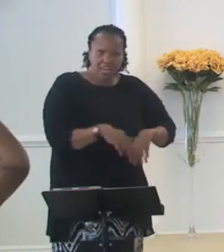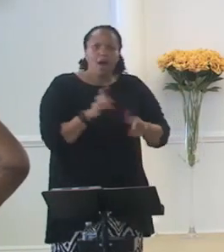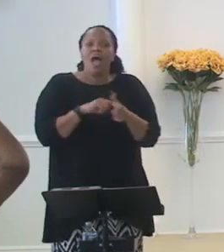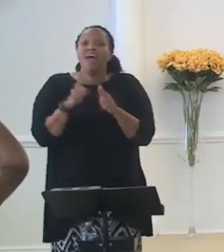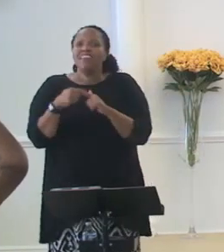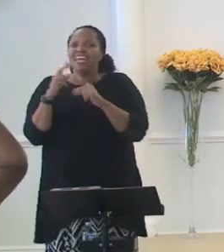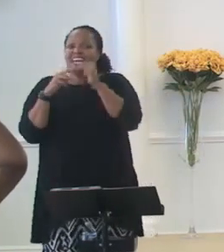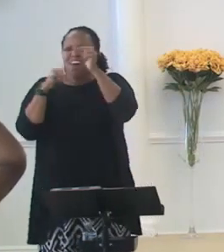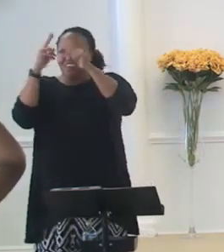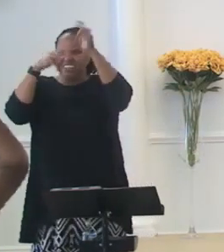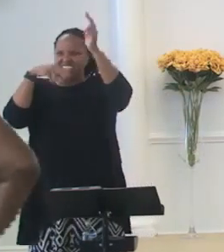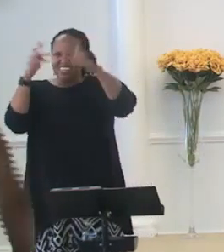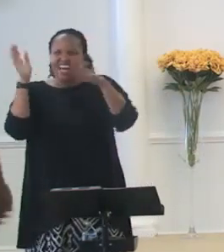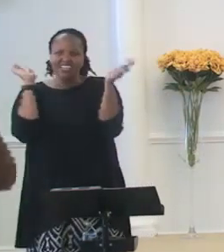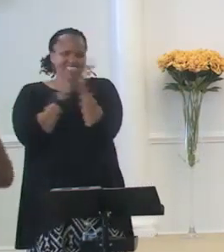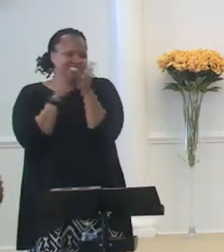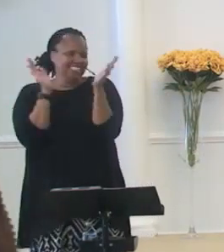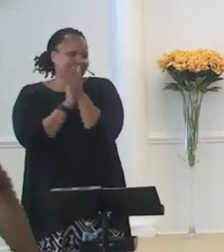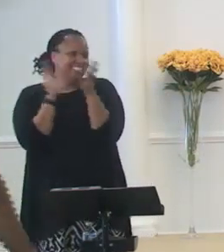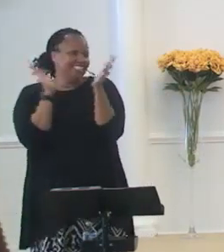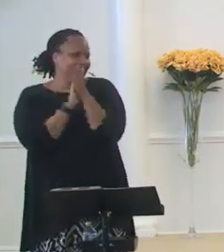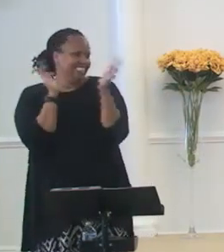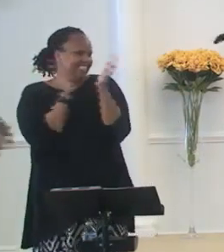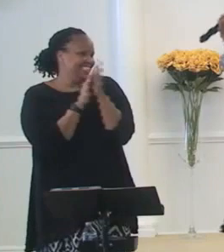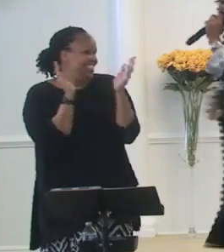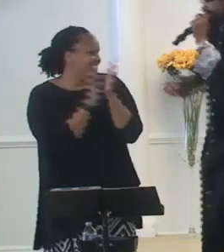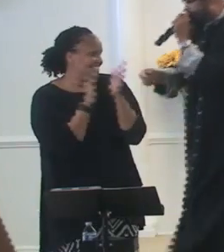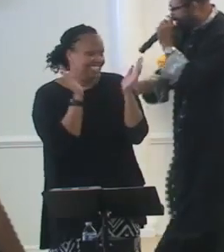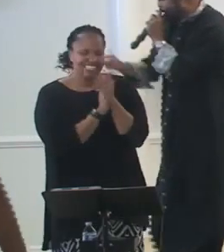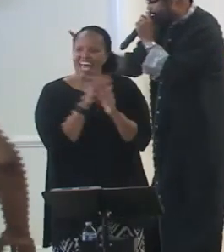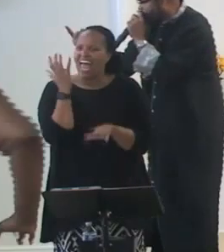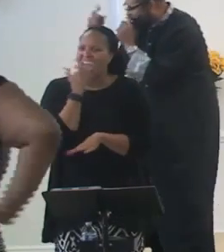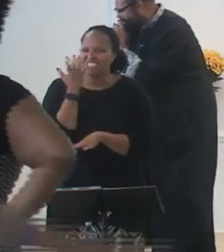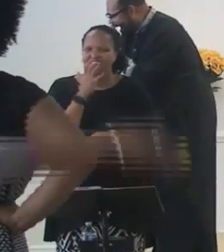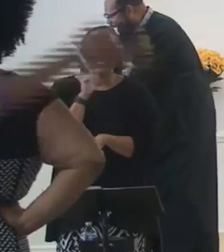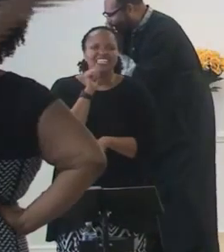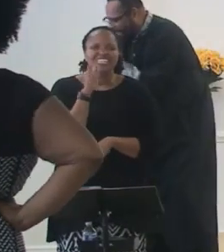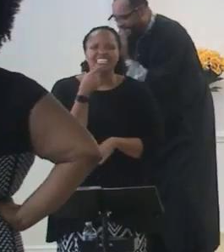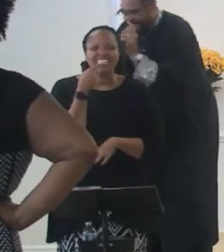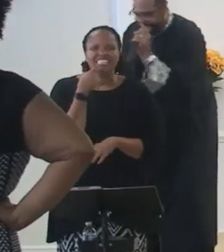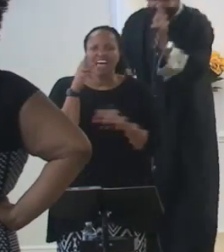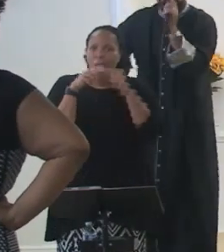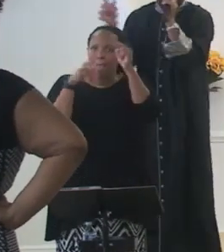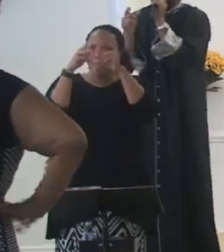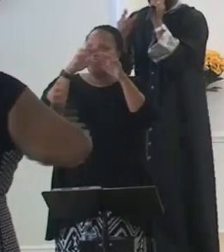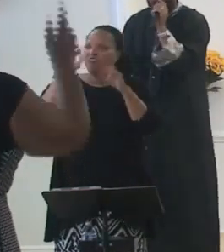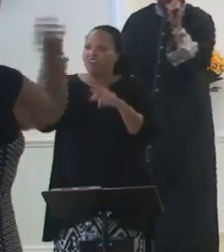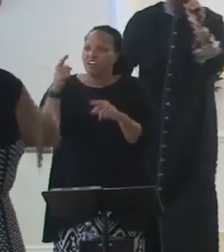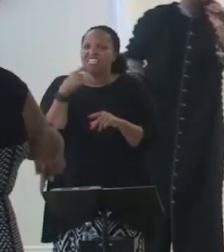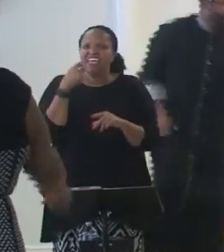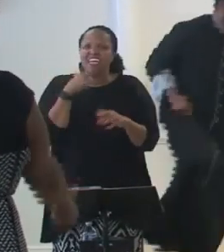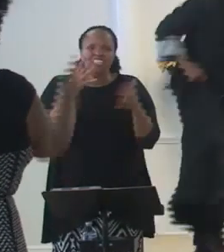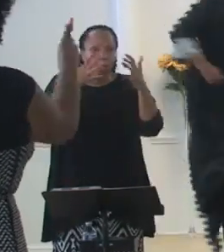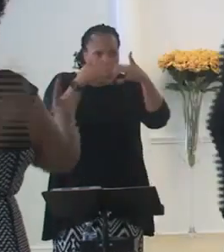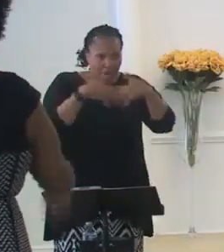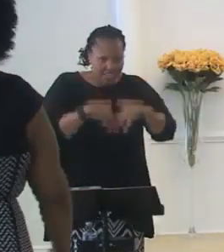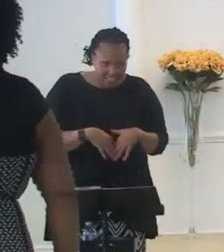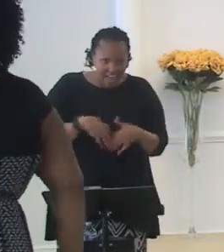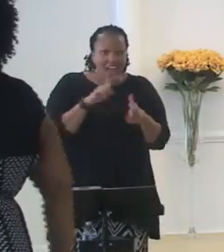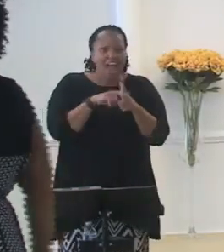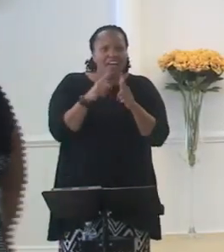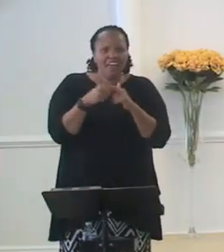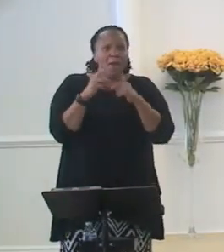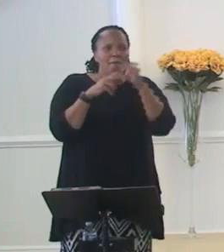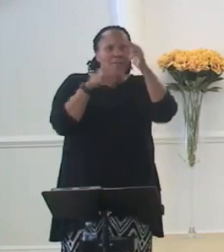up. Oh, it's amazing that he didn't say build up, break down. He said break down, because when